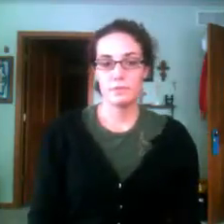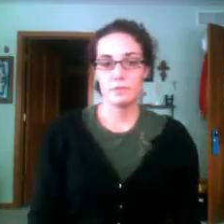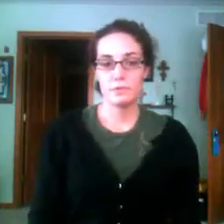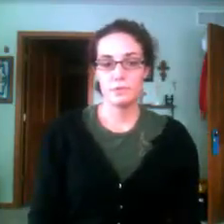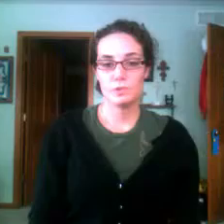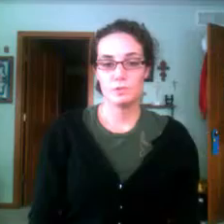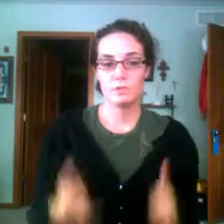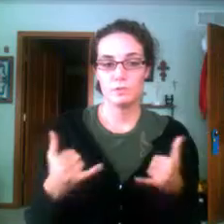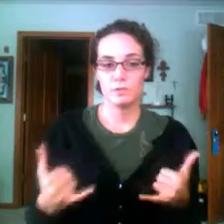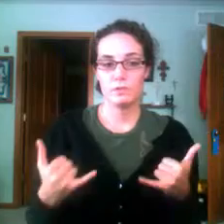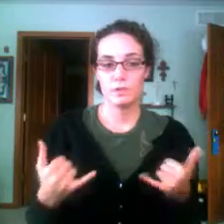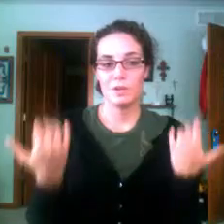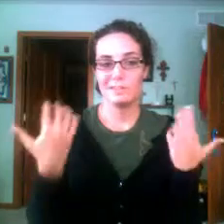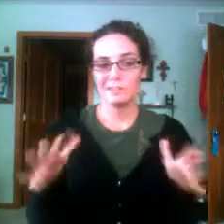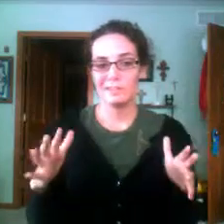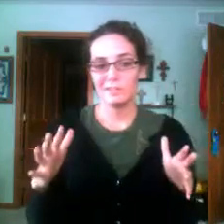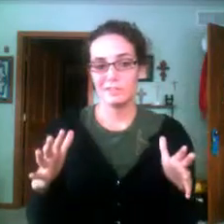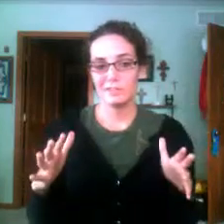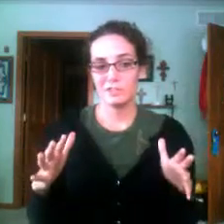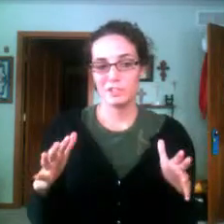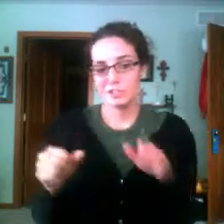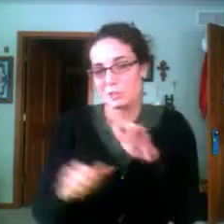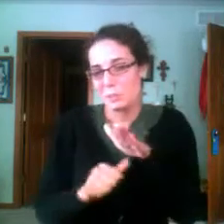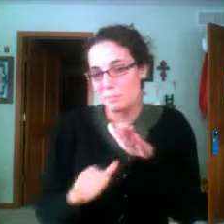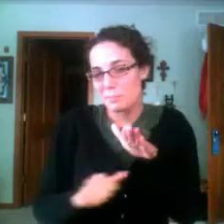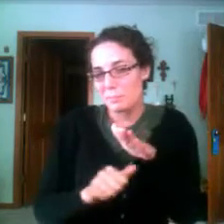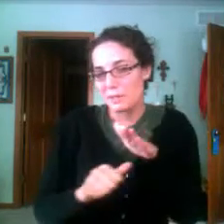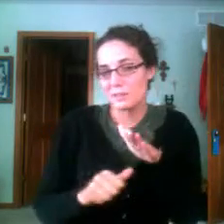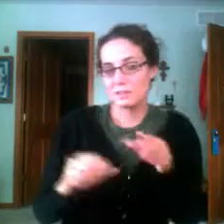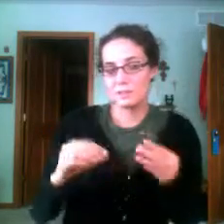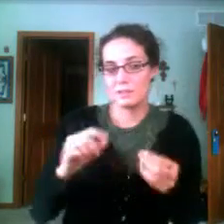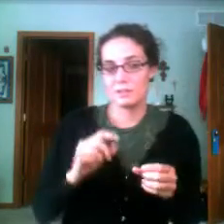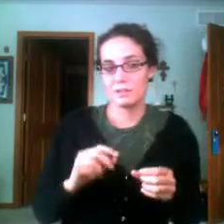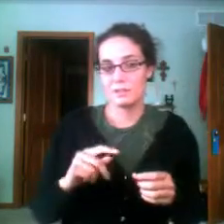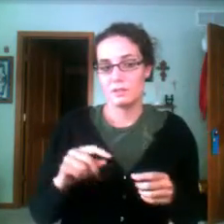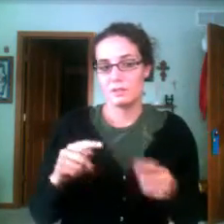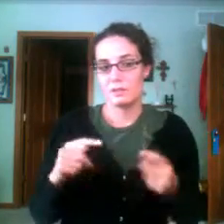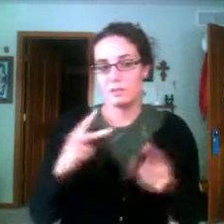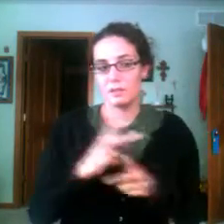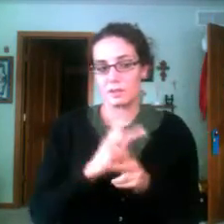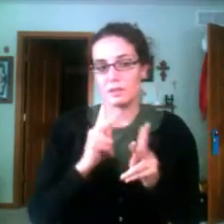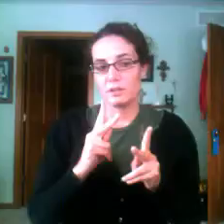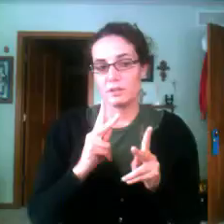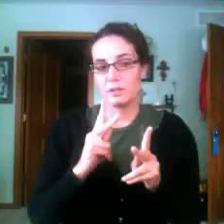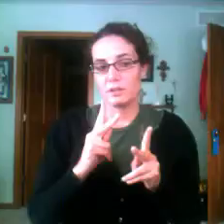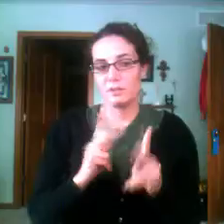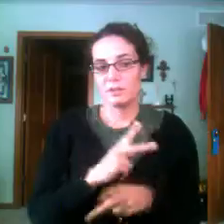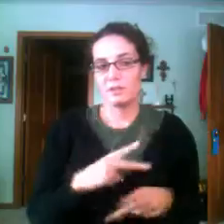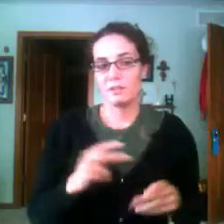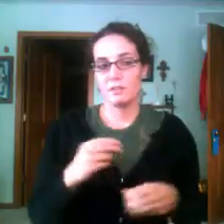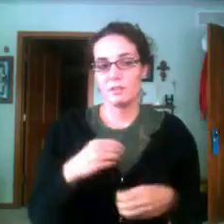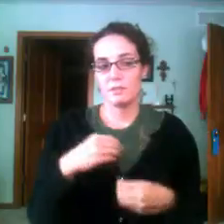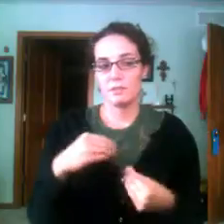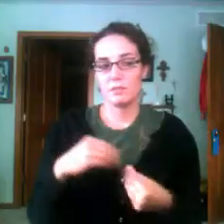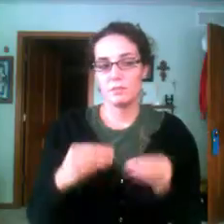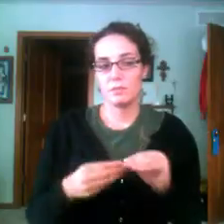Now that we've covered all the basic types of numbers, there really is one more thing we should worry about. As